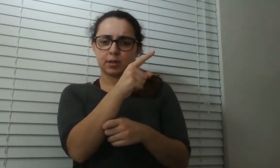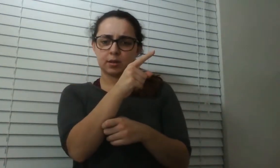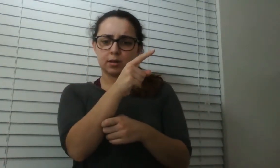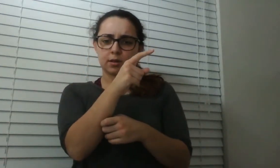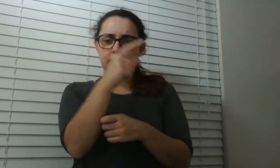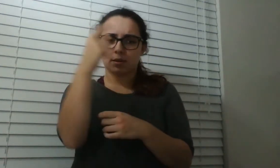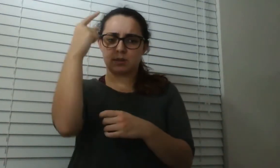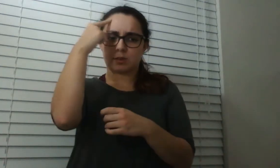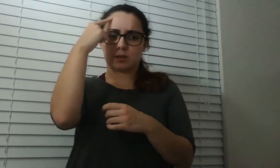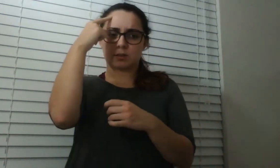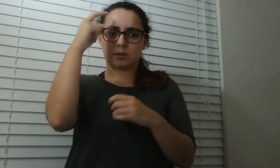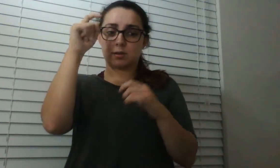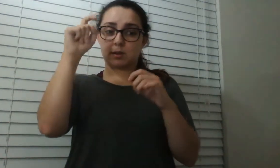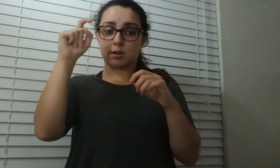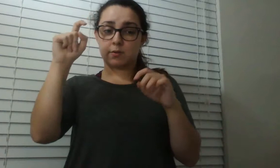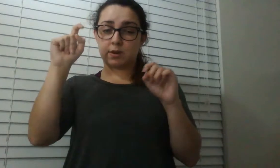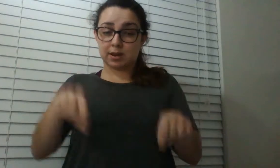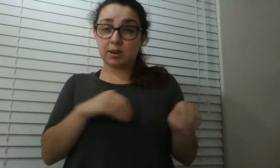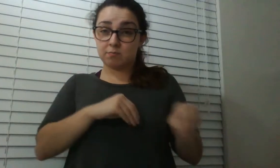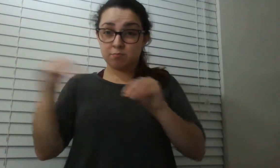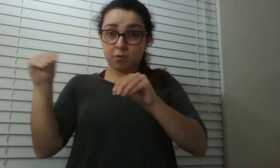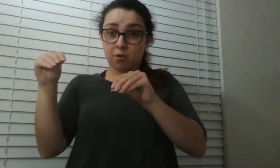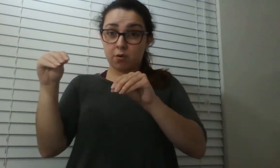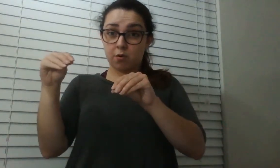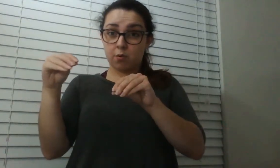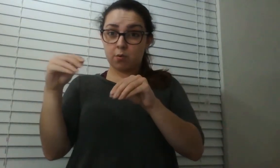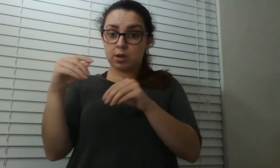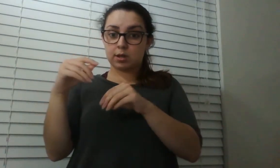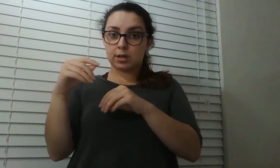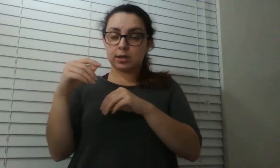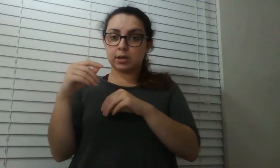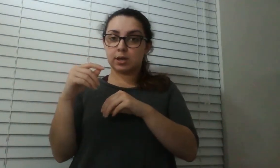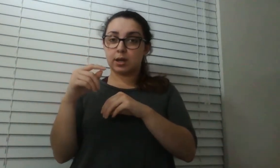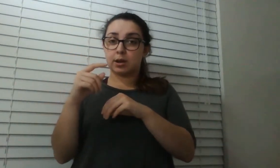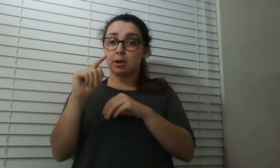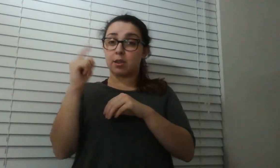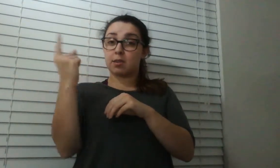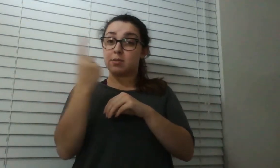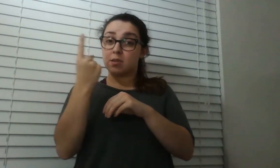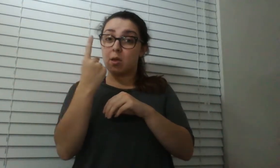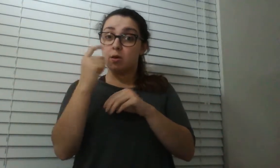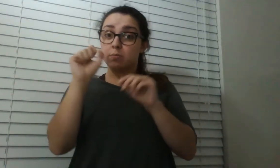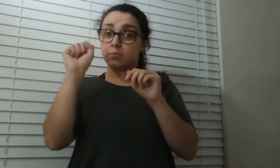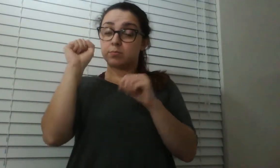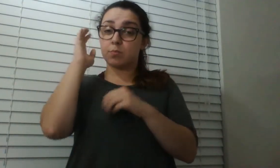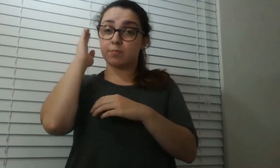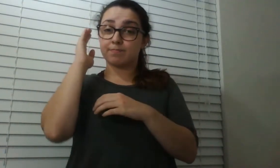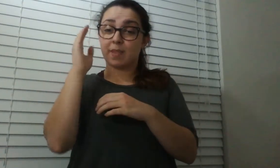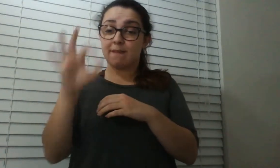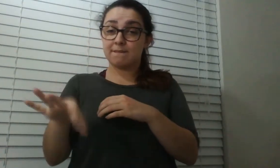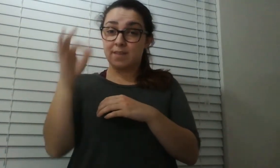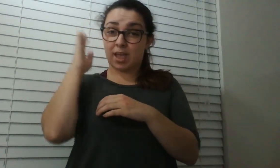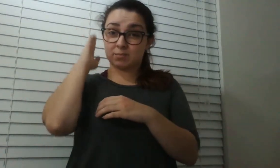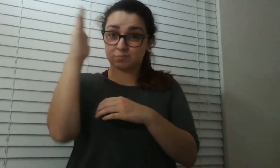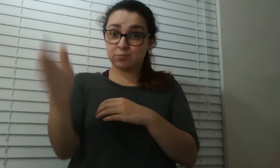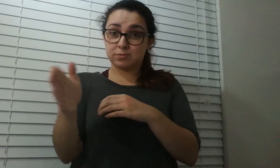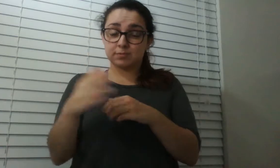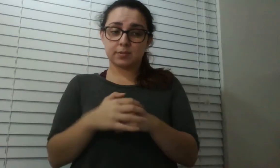move this thing. Somebody else is gonna find this. It just felt like if we can just kind of luck into it. What's to stop